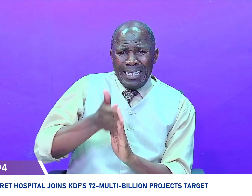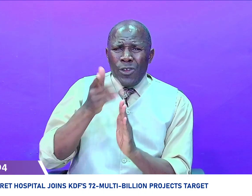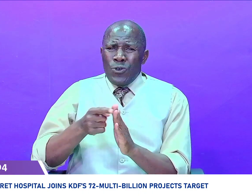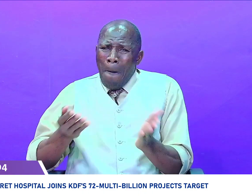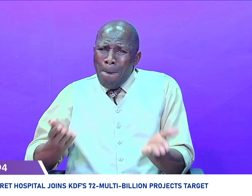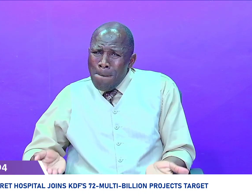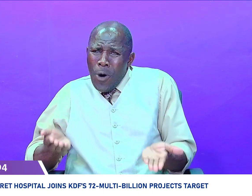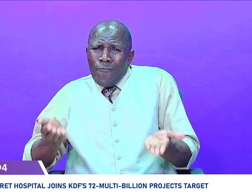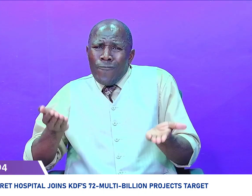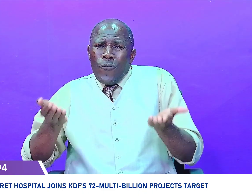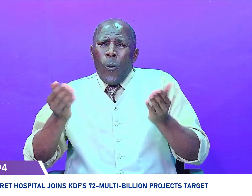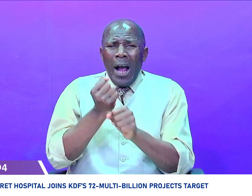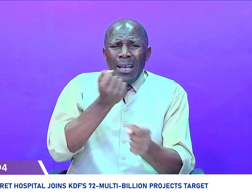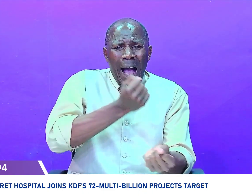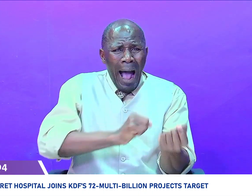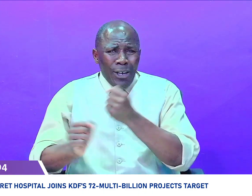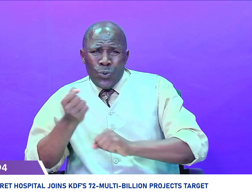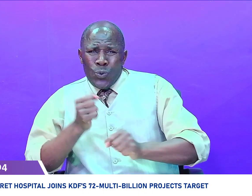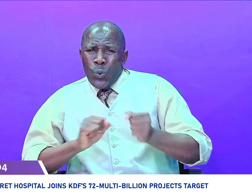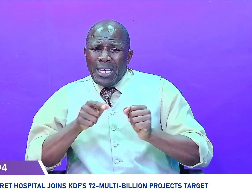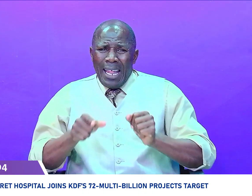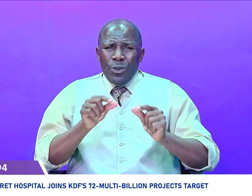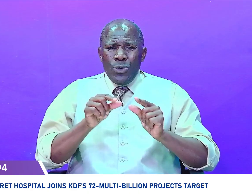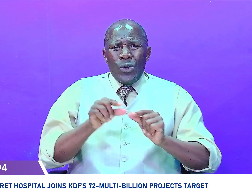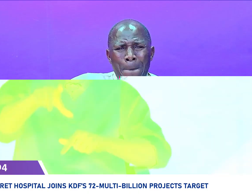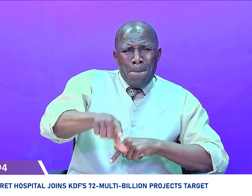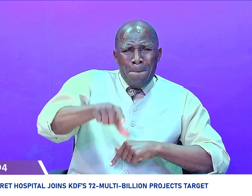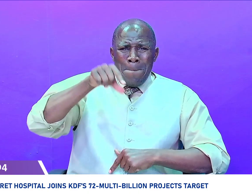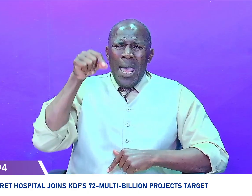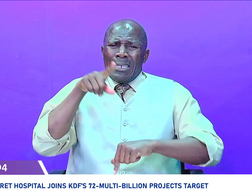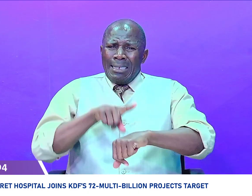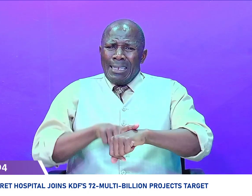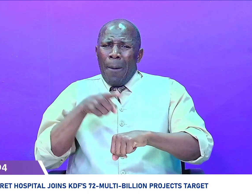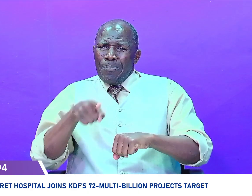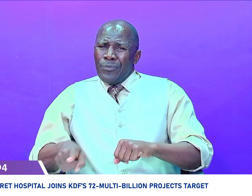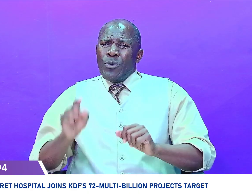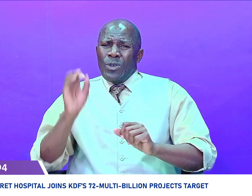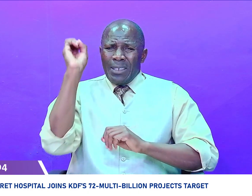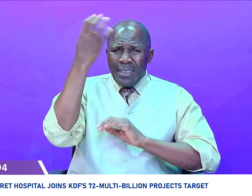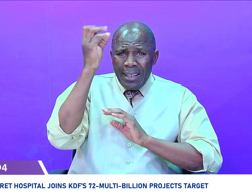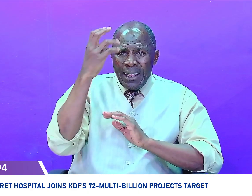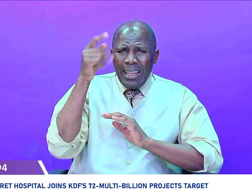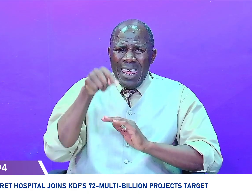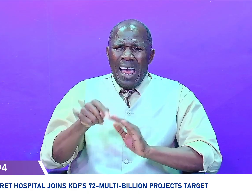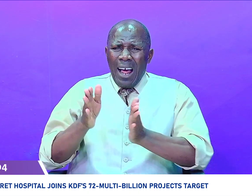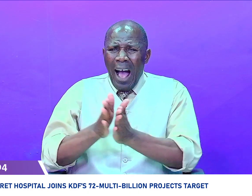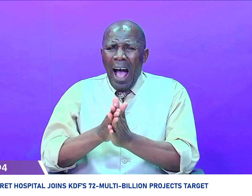service delivery. While ambitious, the completion of the Eldoret Hospital and